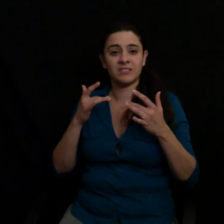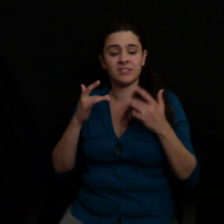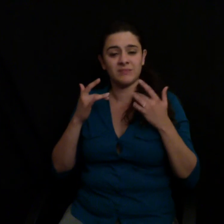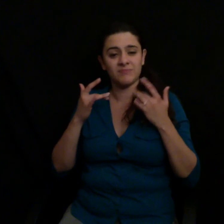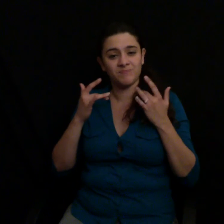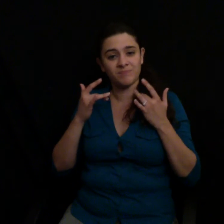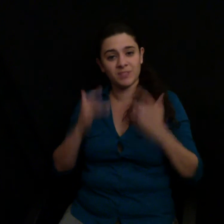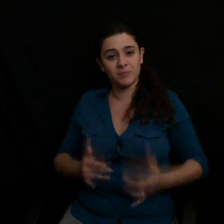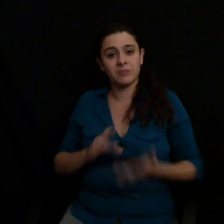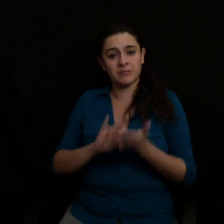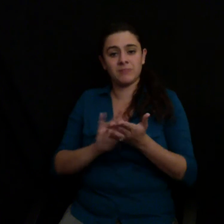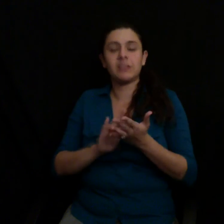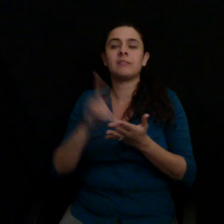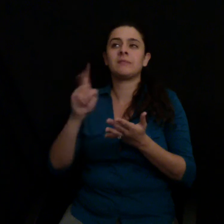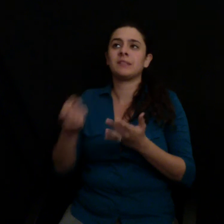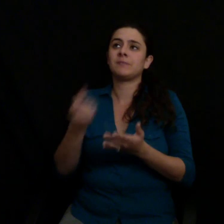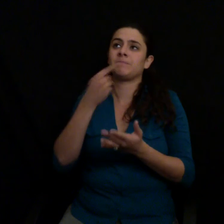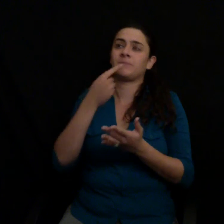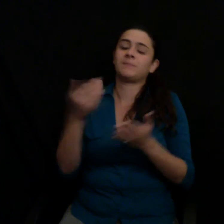and I just was thinking that